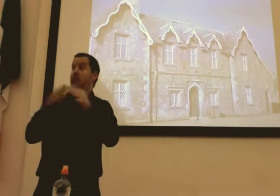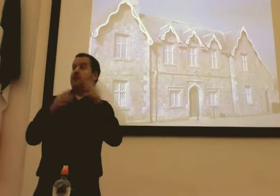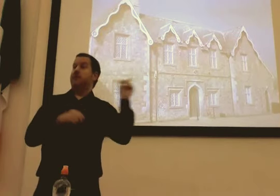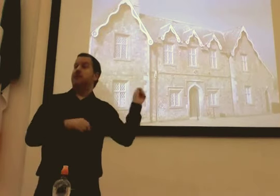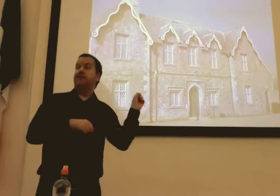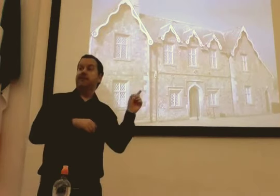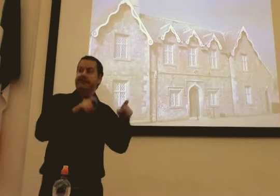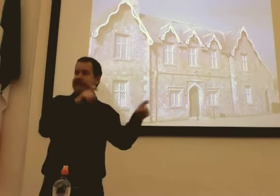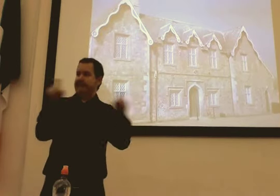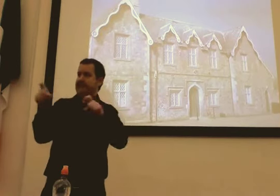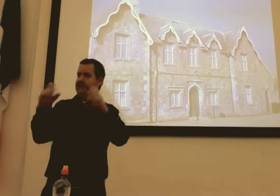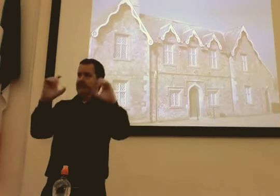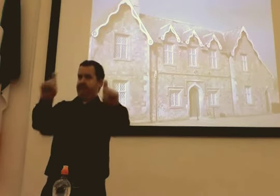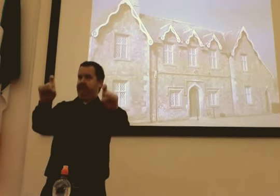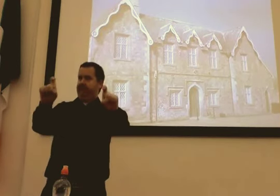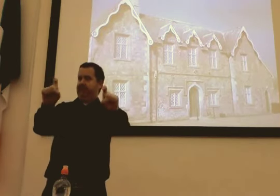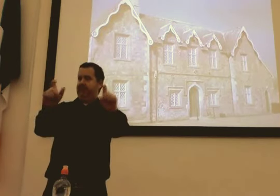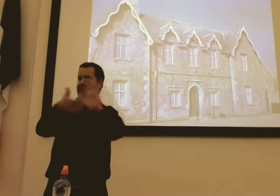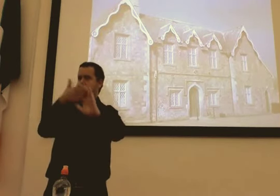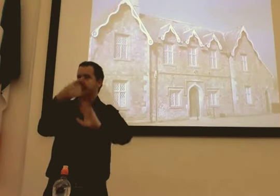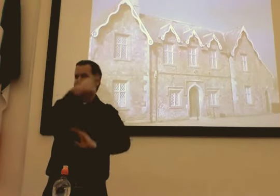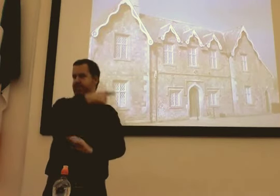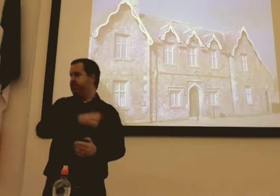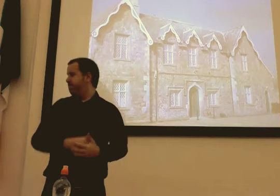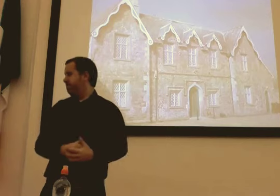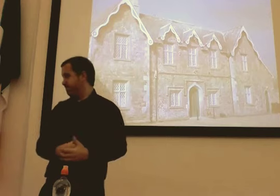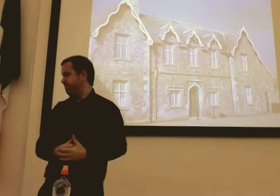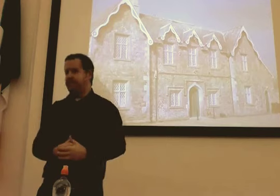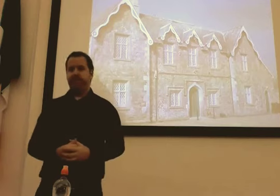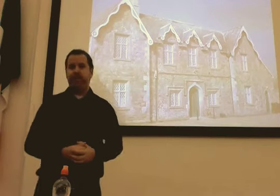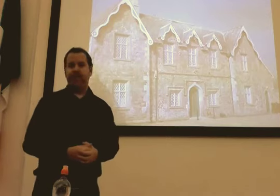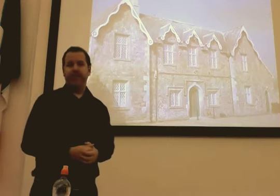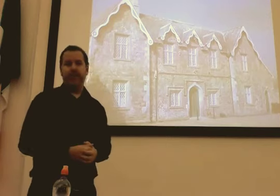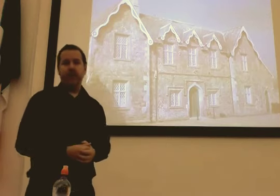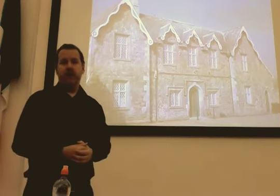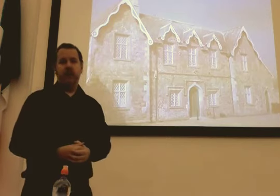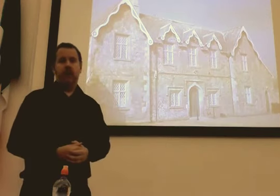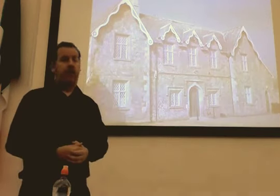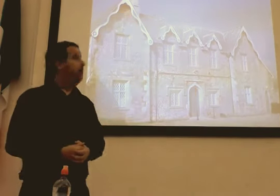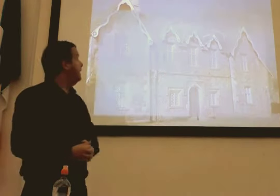So this building was actually a former workhouse, and the building has remained.